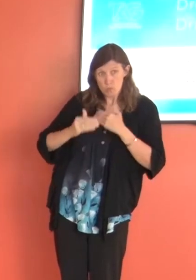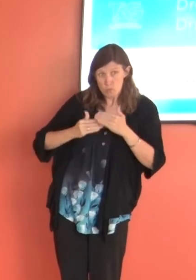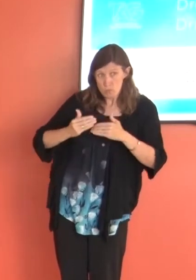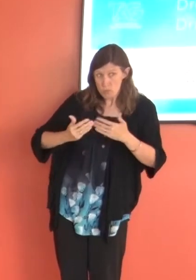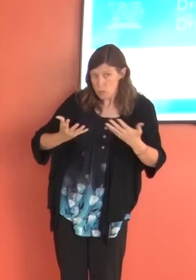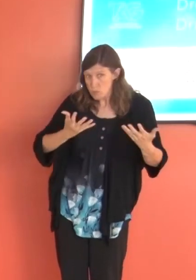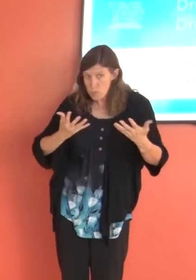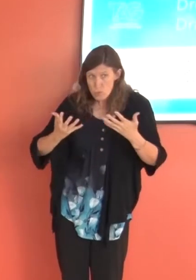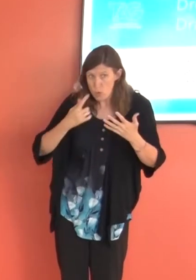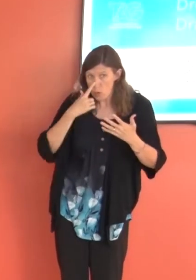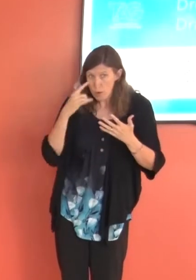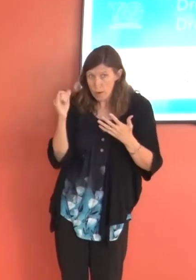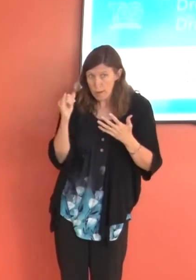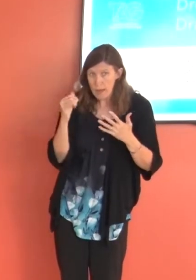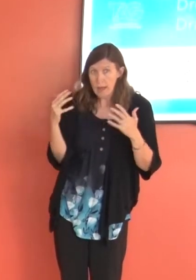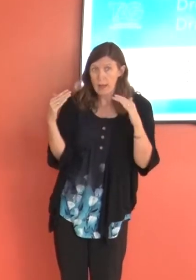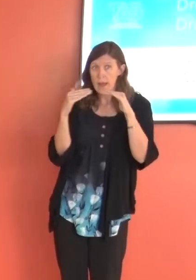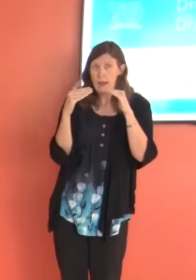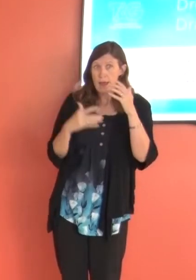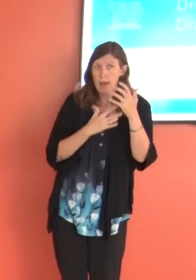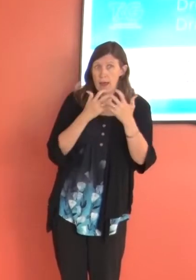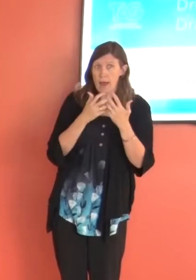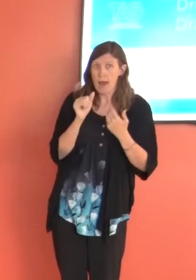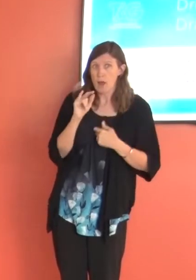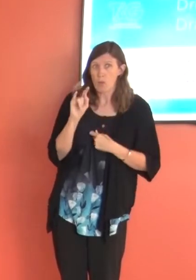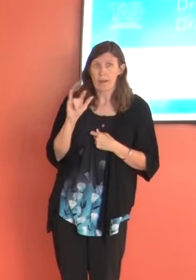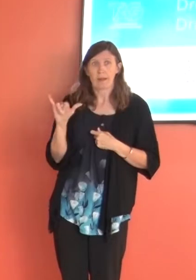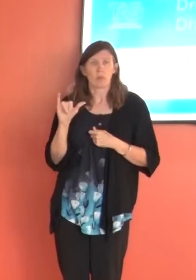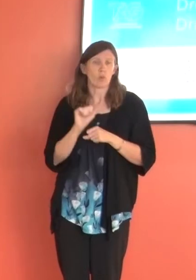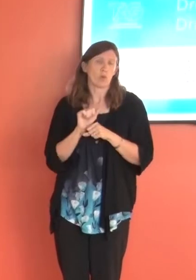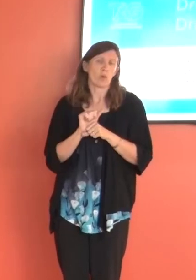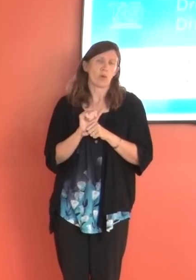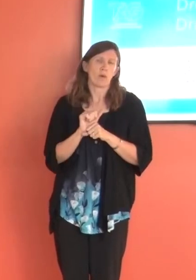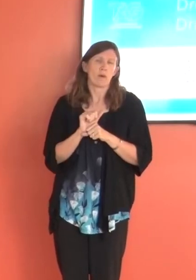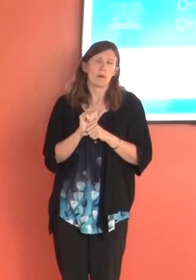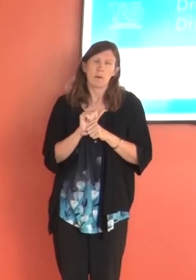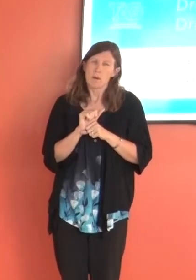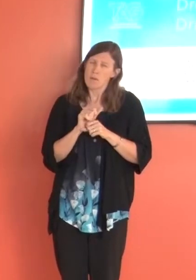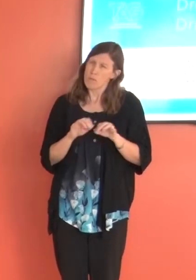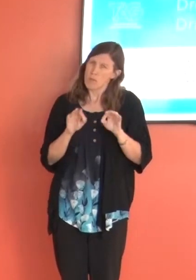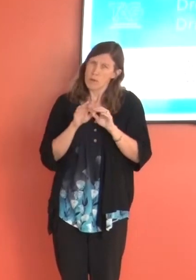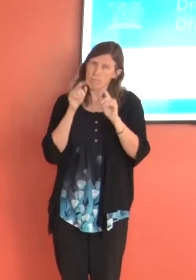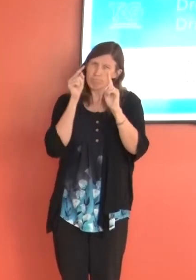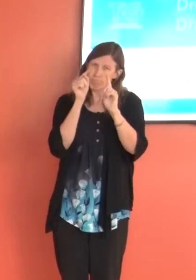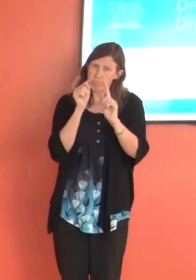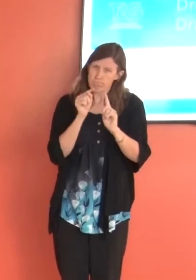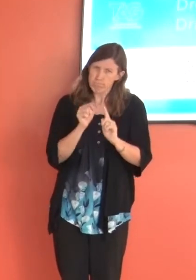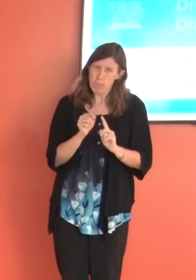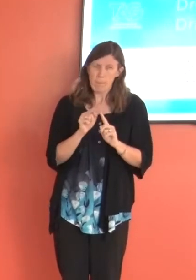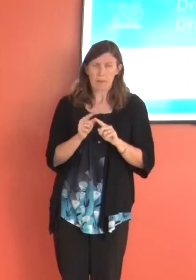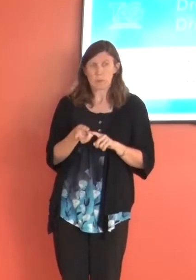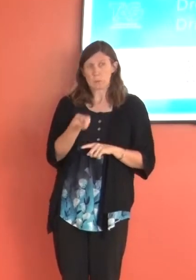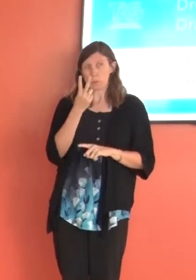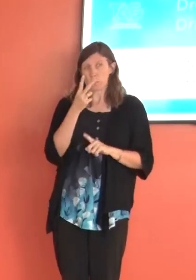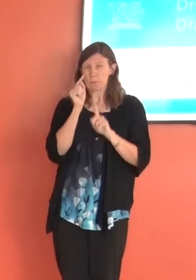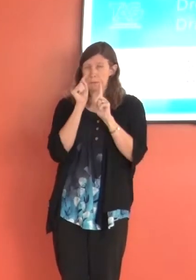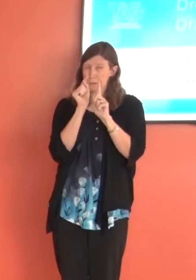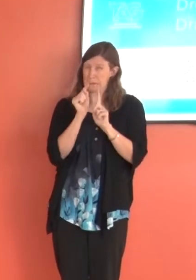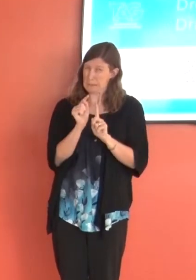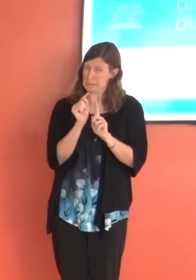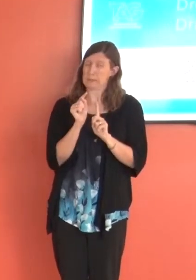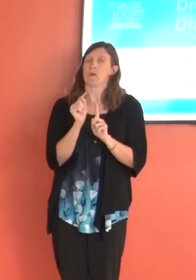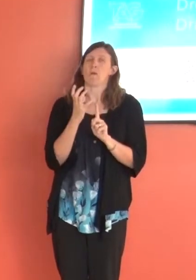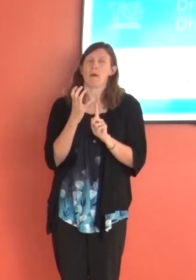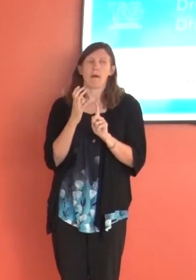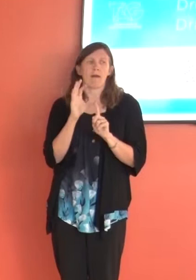work. Some of the key high-level items, now again, we approach everything with an equity lens, but two of the big things that we're looking at